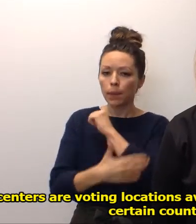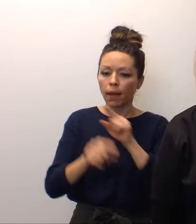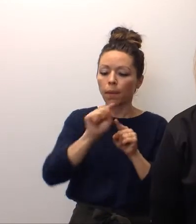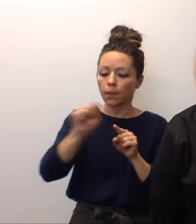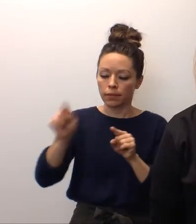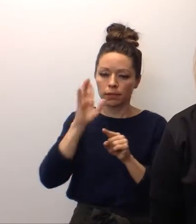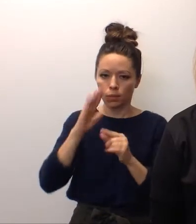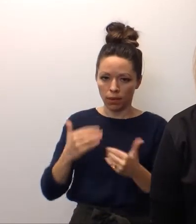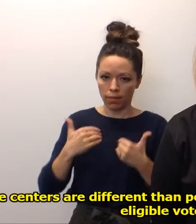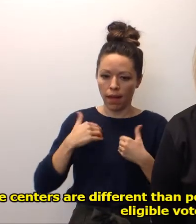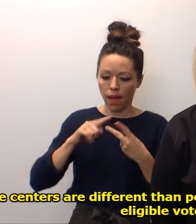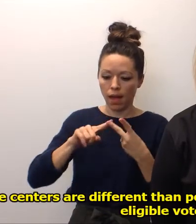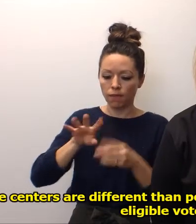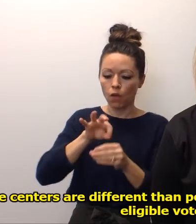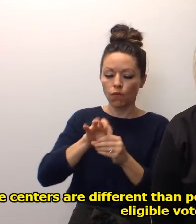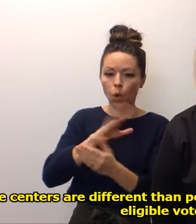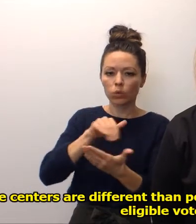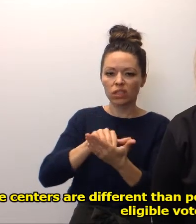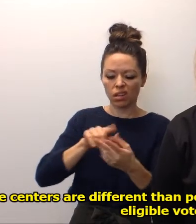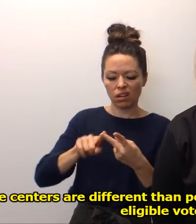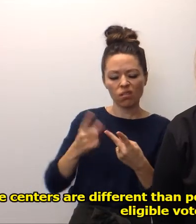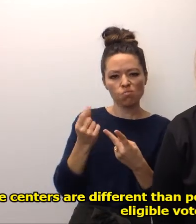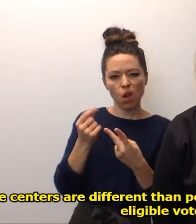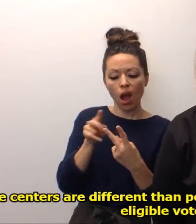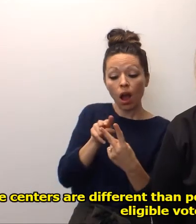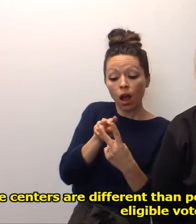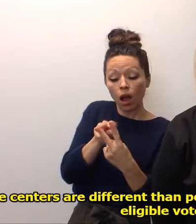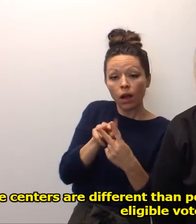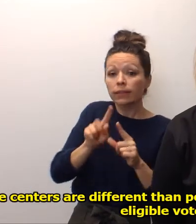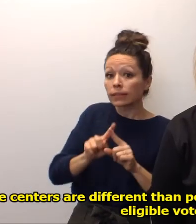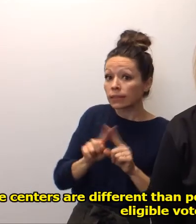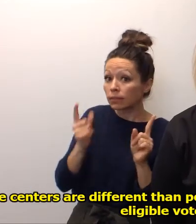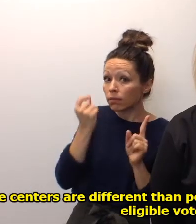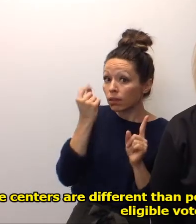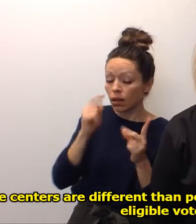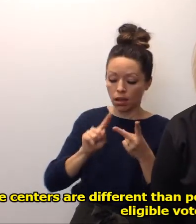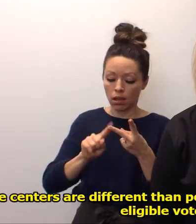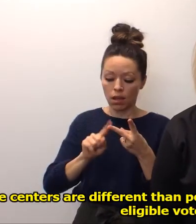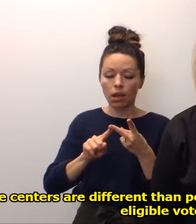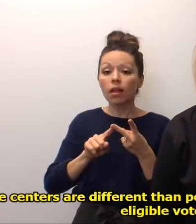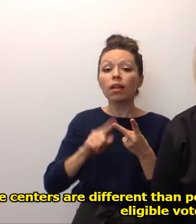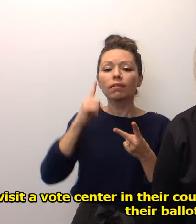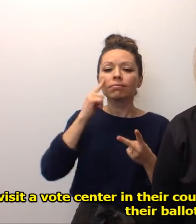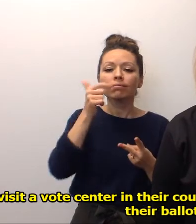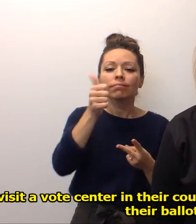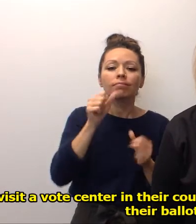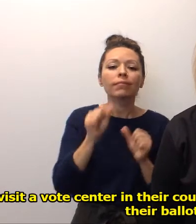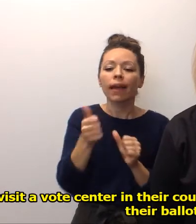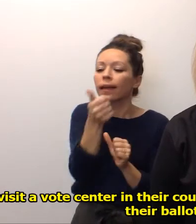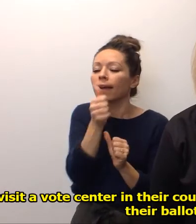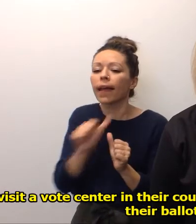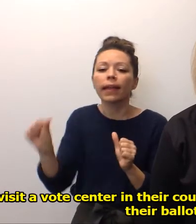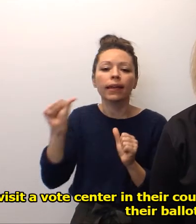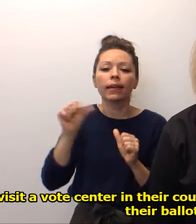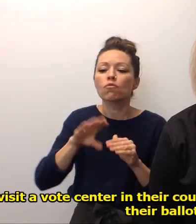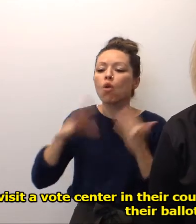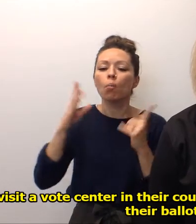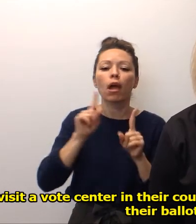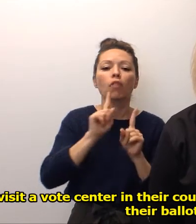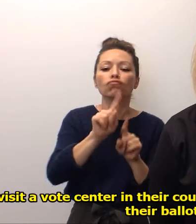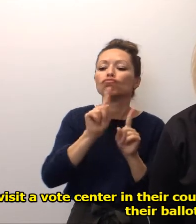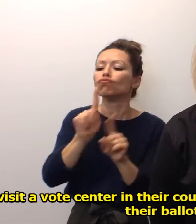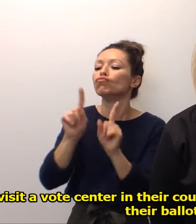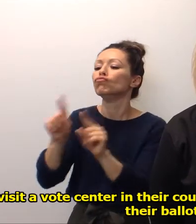counties. Vote centers are different than polling places in that any eligible voter can visit a vote center in their